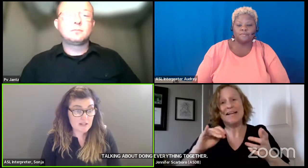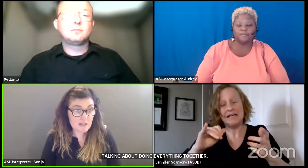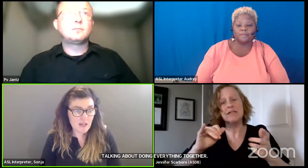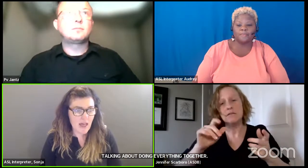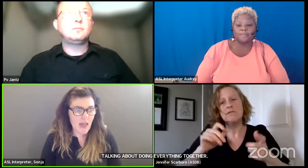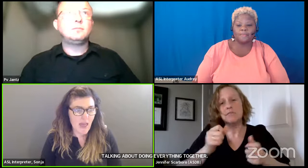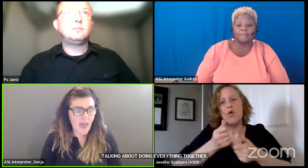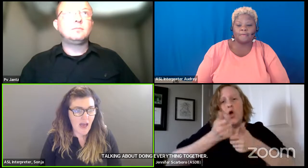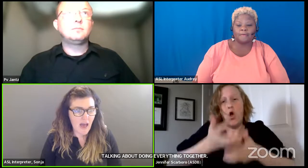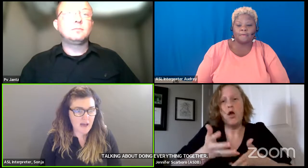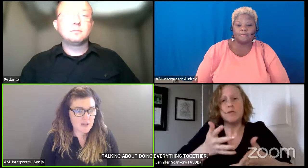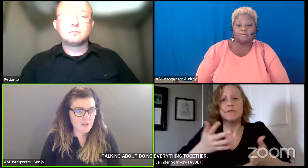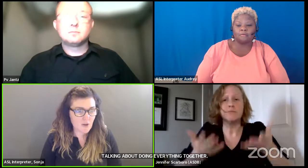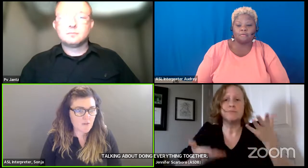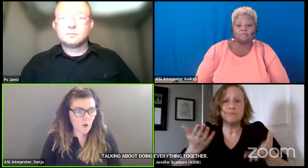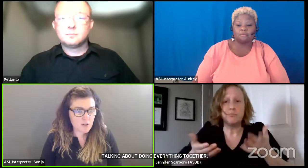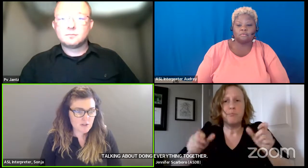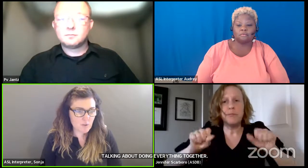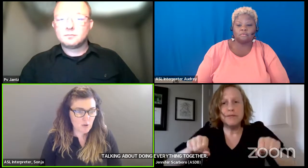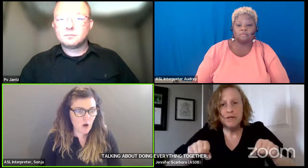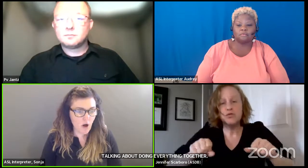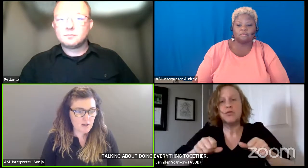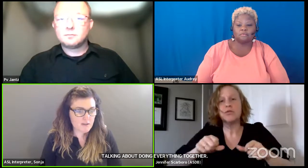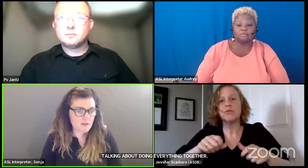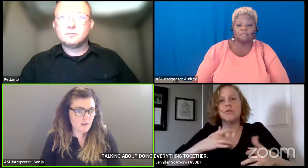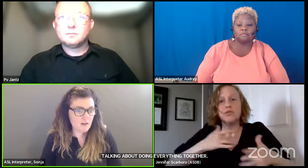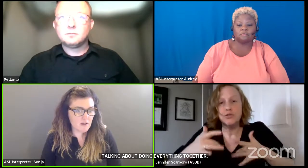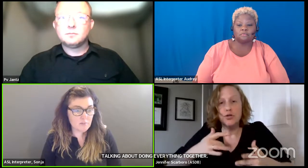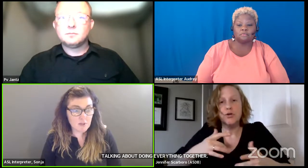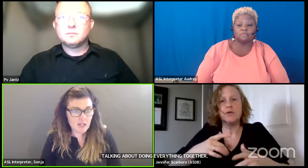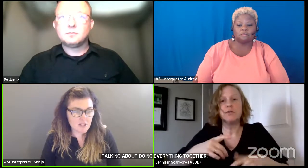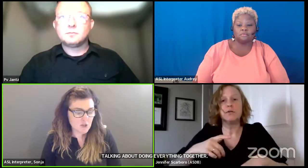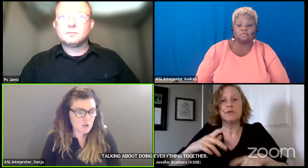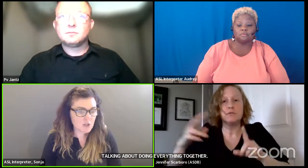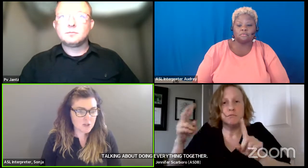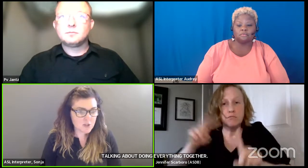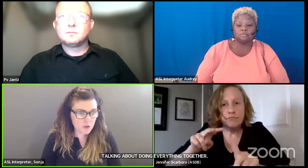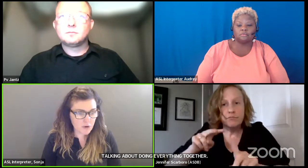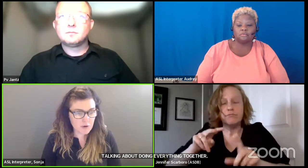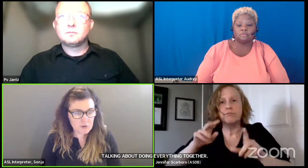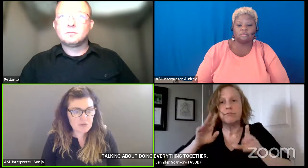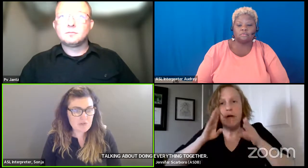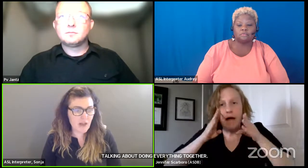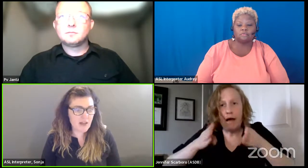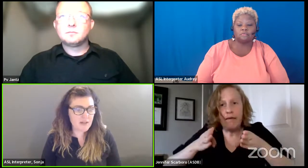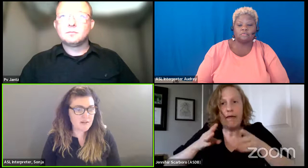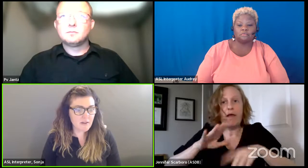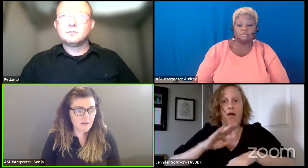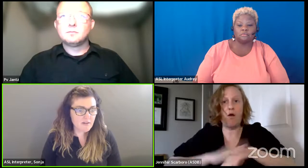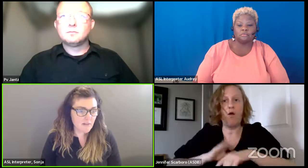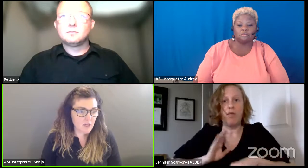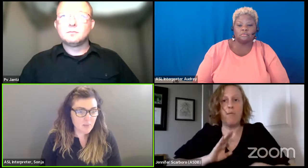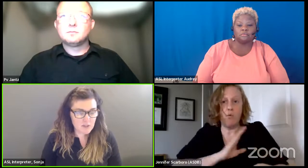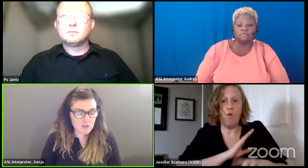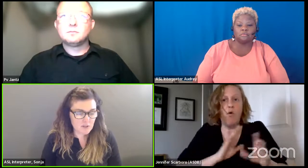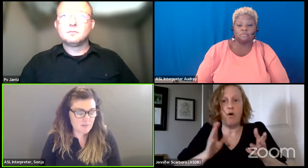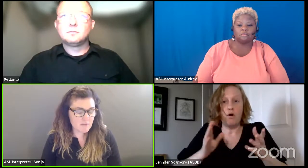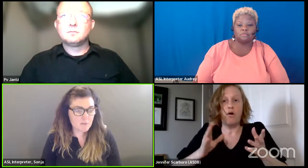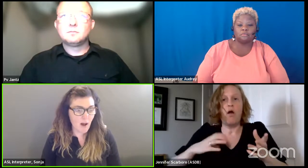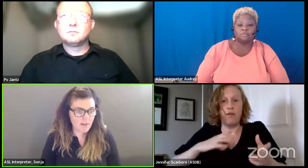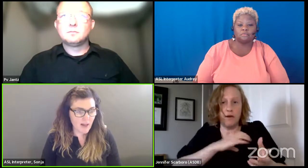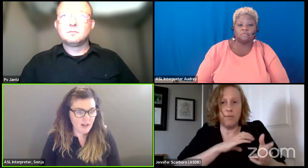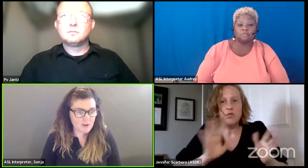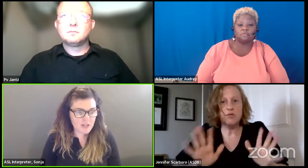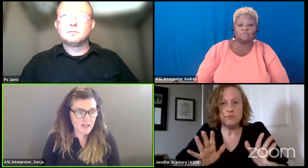really is. And of course, it will cause potential concerns and, like you